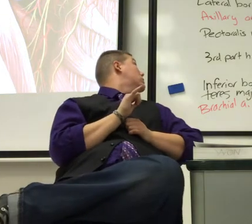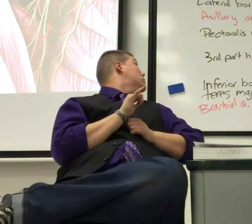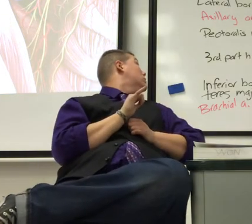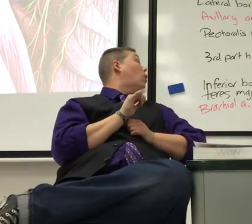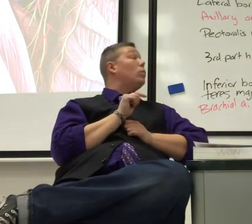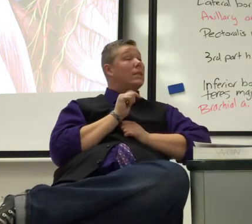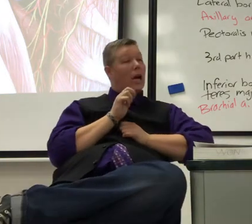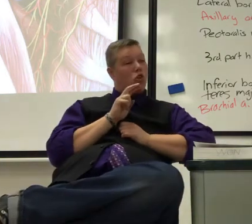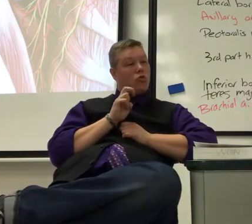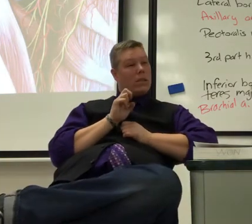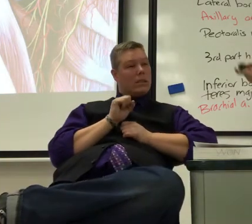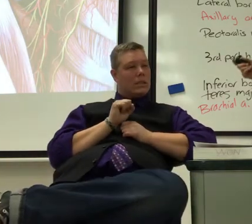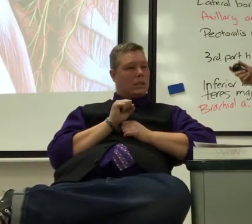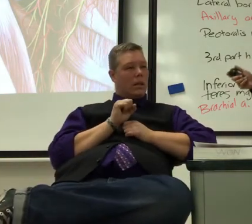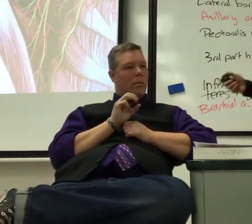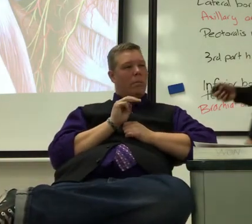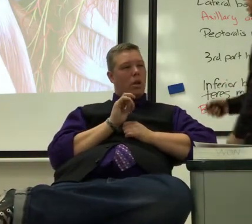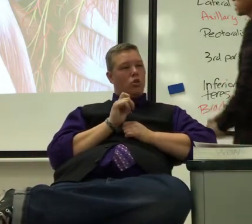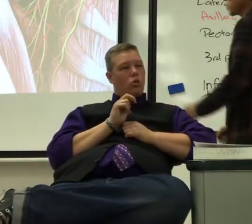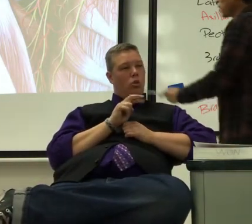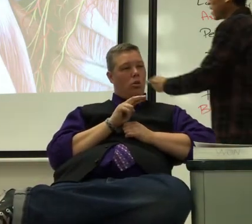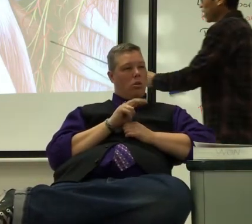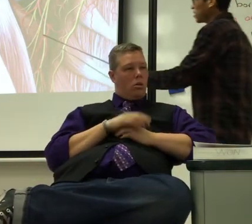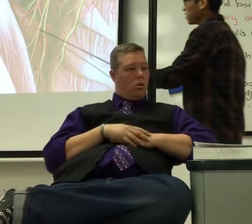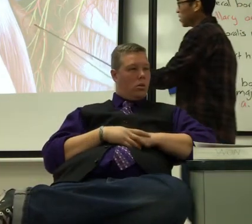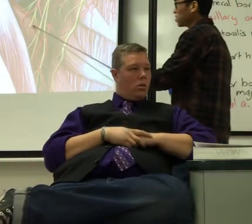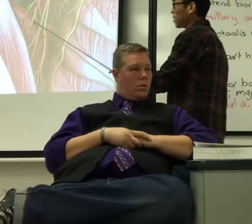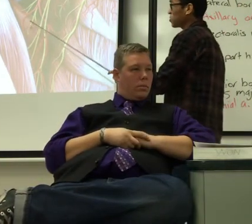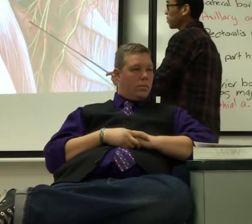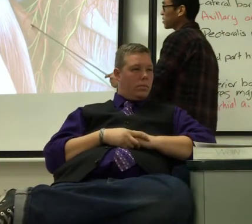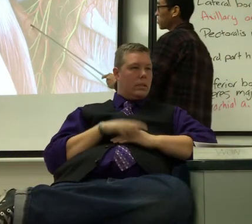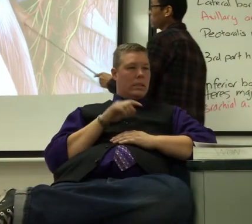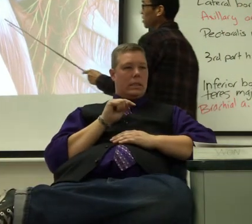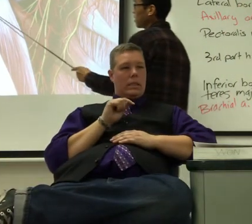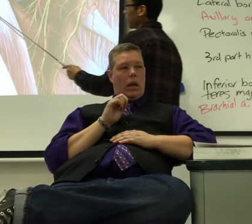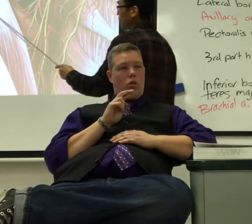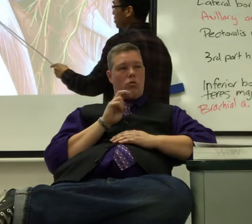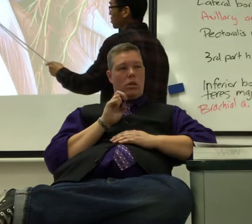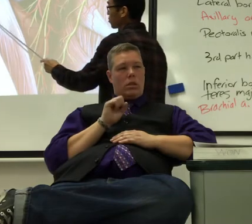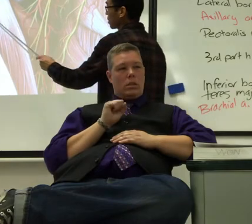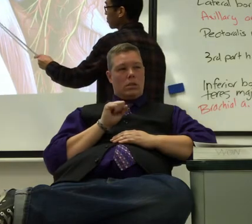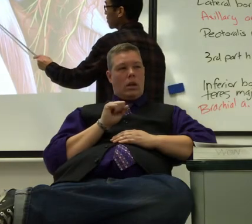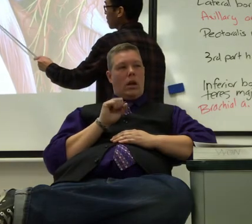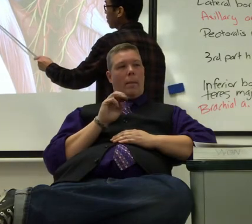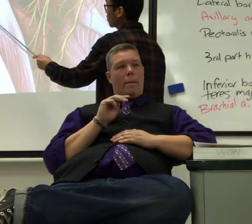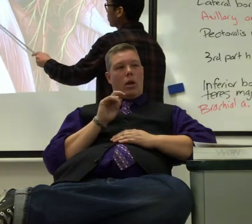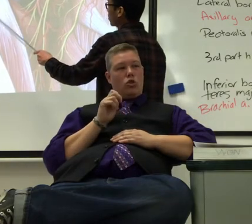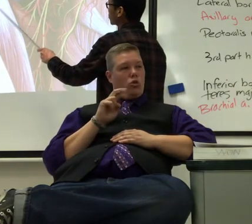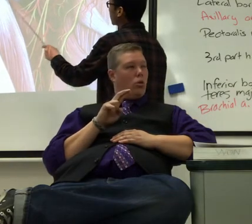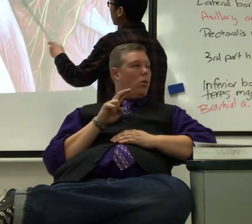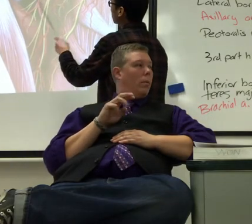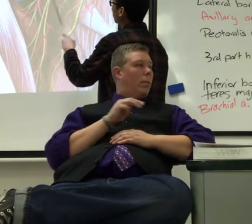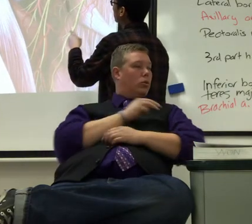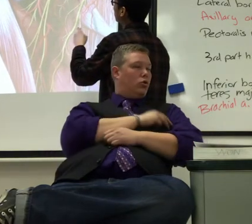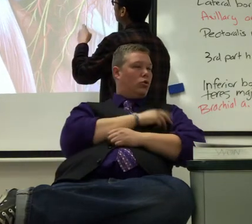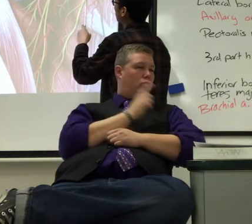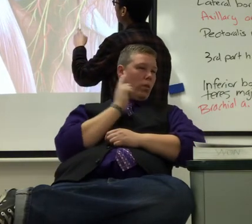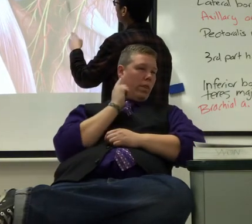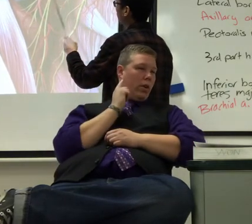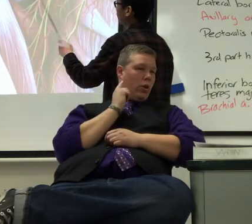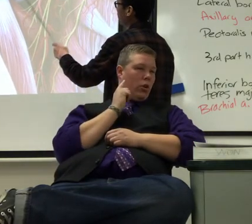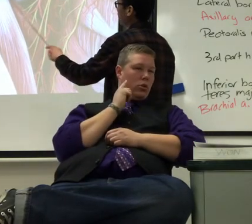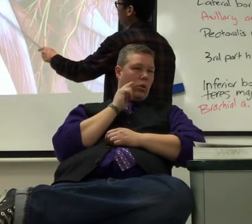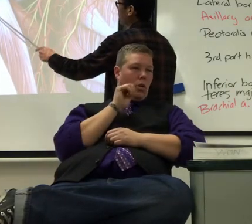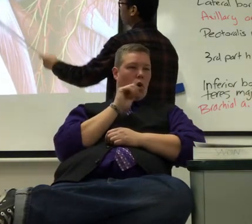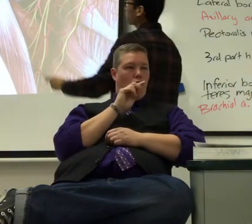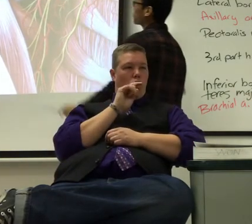locations on this slide. You can see where it ends. I mean, that is the teres major muscle. And it's inserting right there. So the artery is pretty